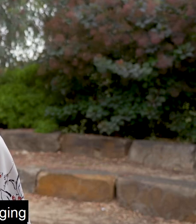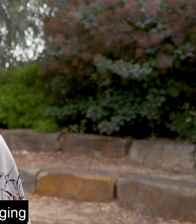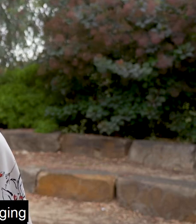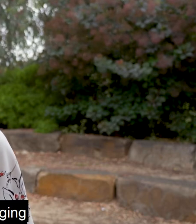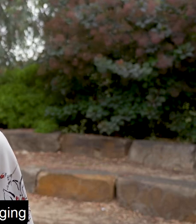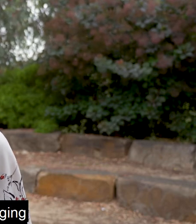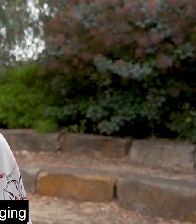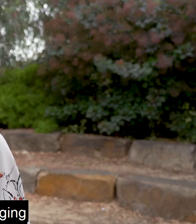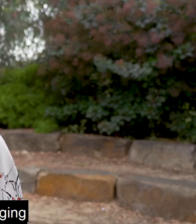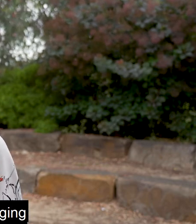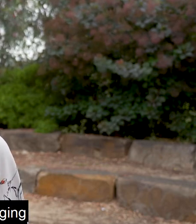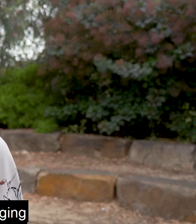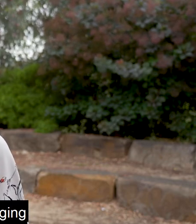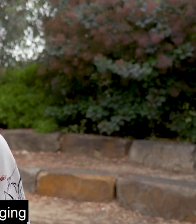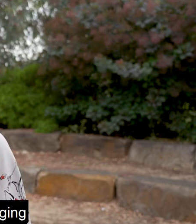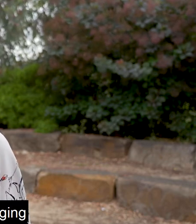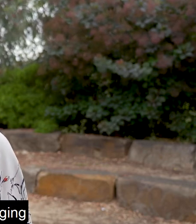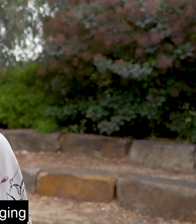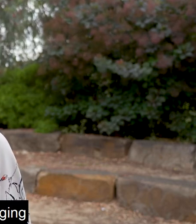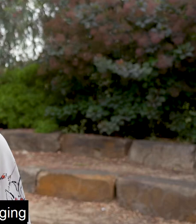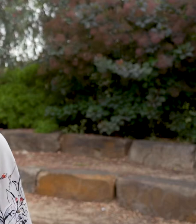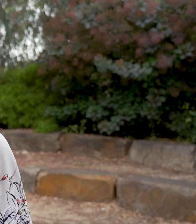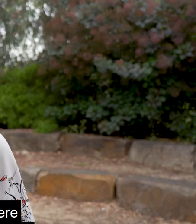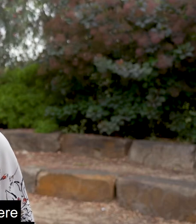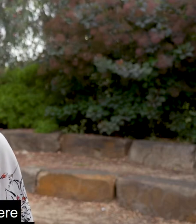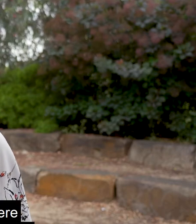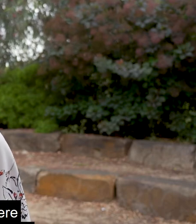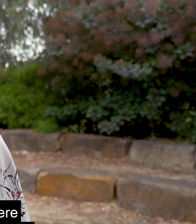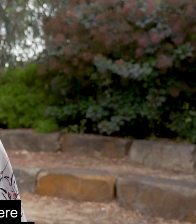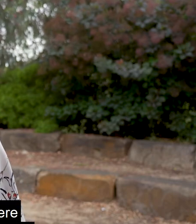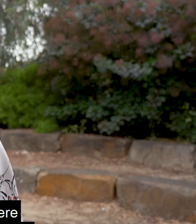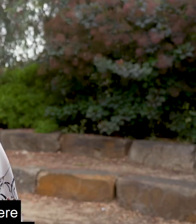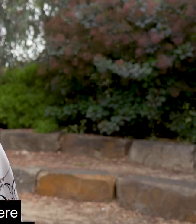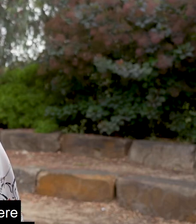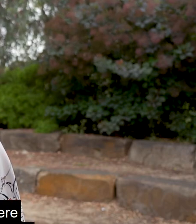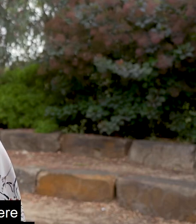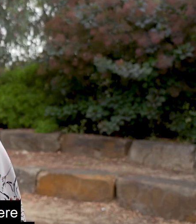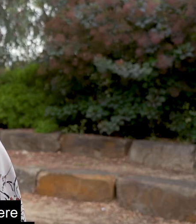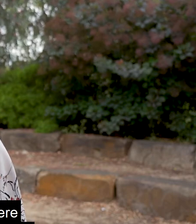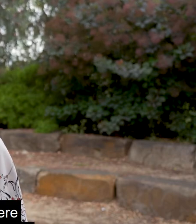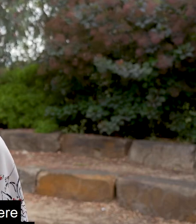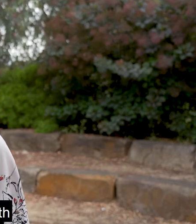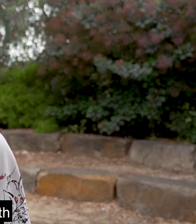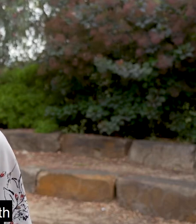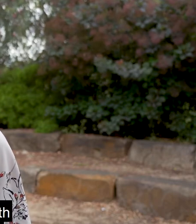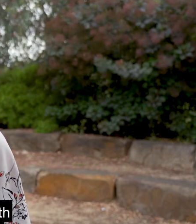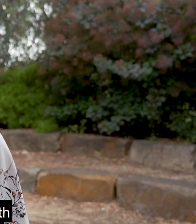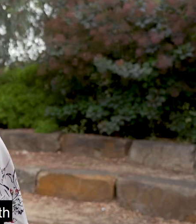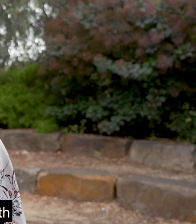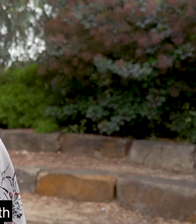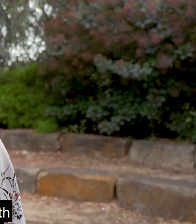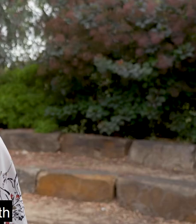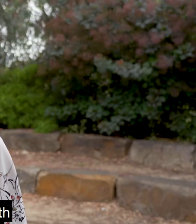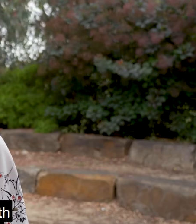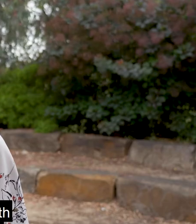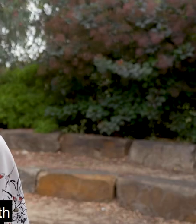loneliness. We also were able to think about positives that were happening around them while they were being